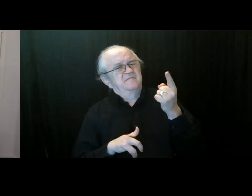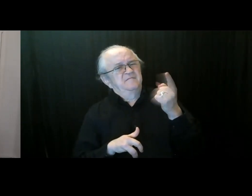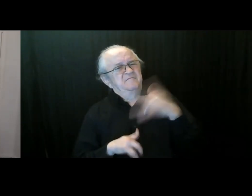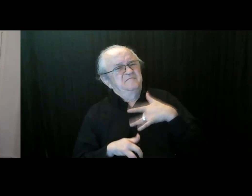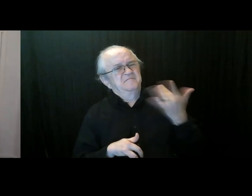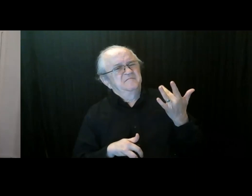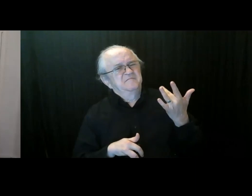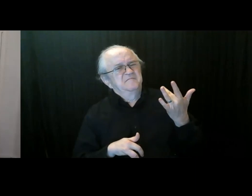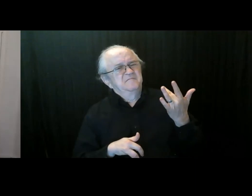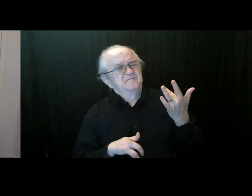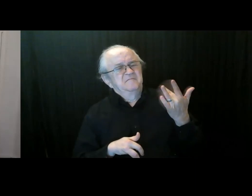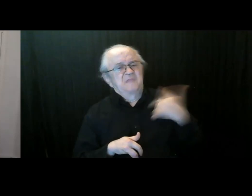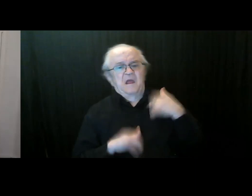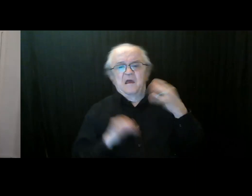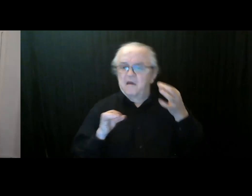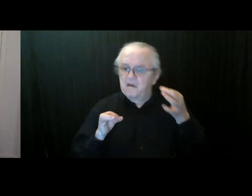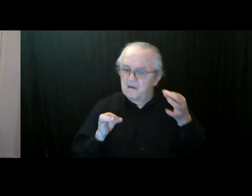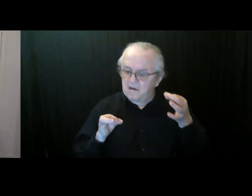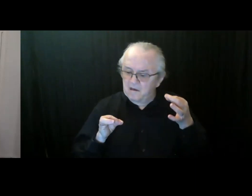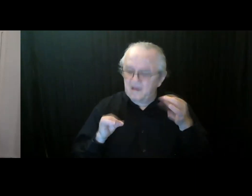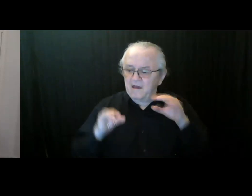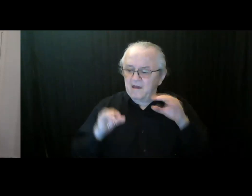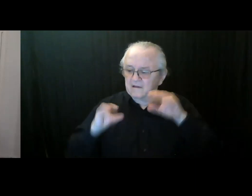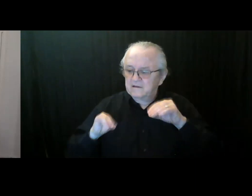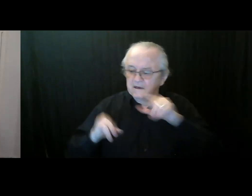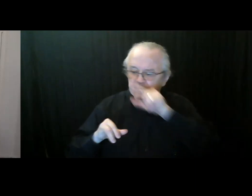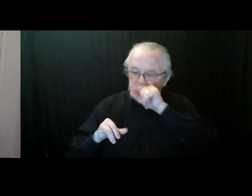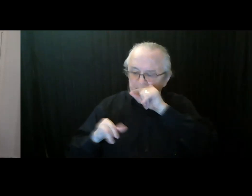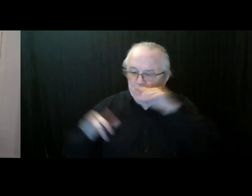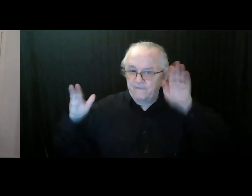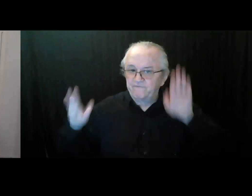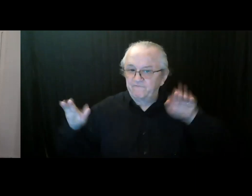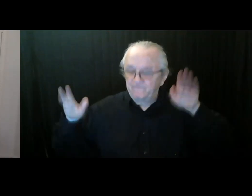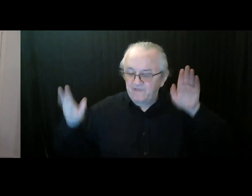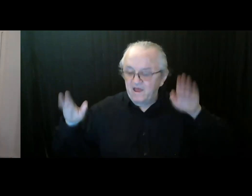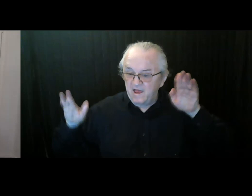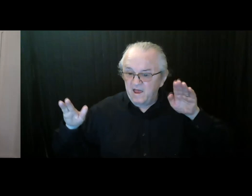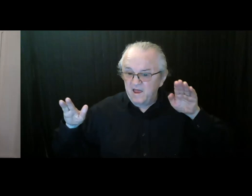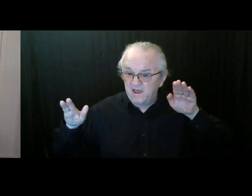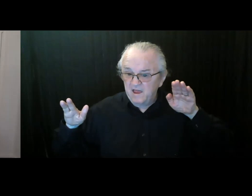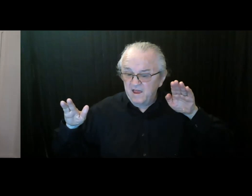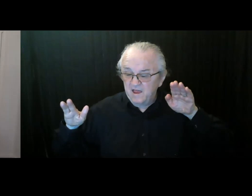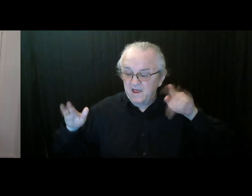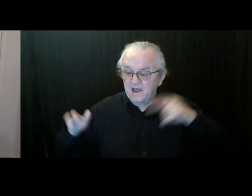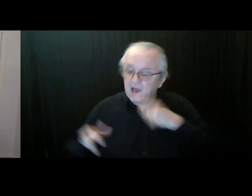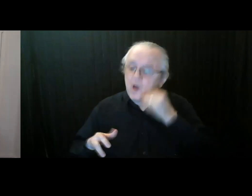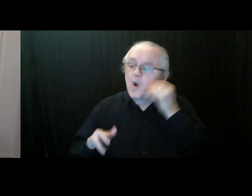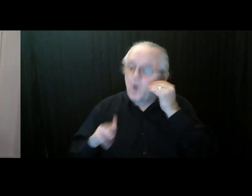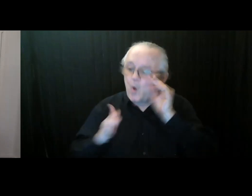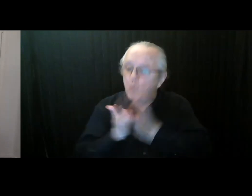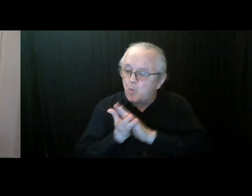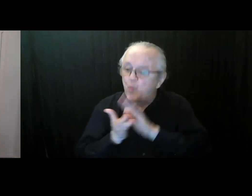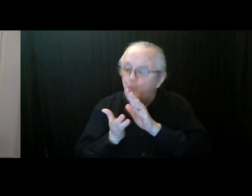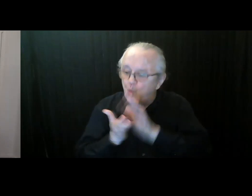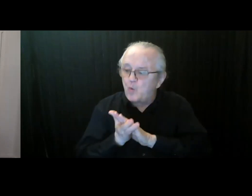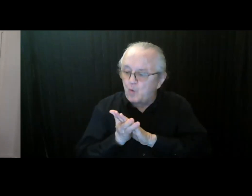I said, I'm teaching my bird to fly. I'm homeschooling is protected